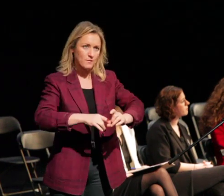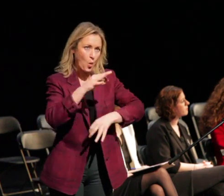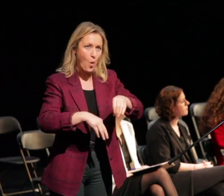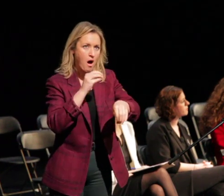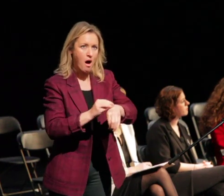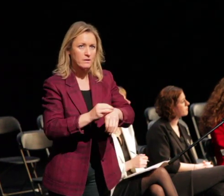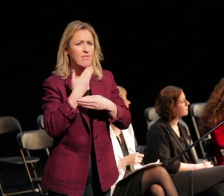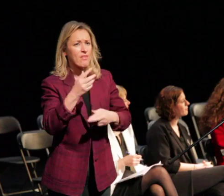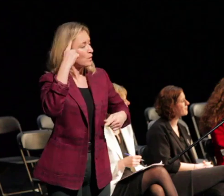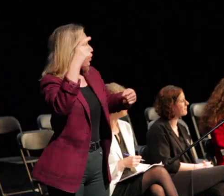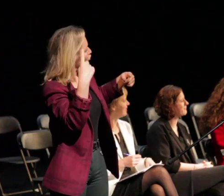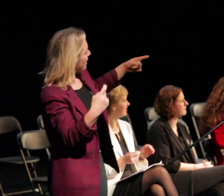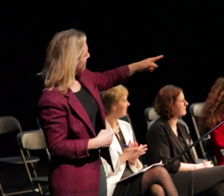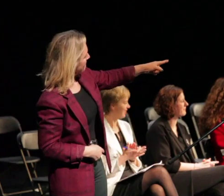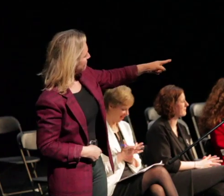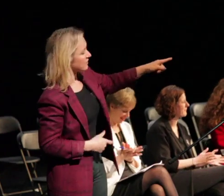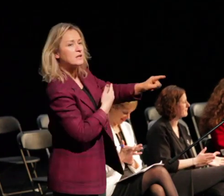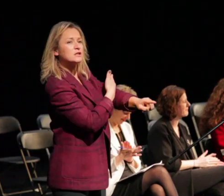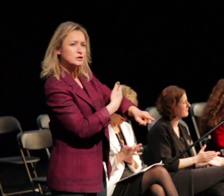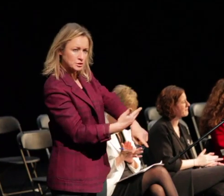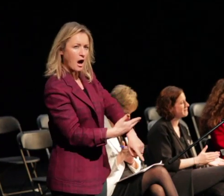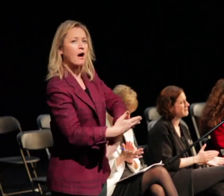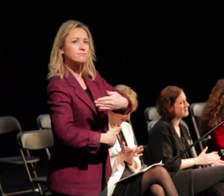Long may it burn.